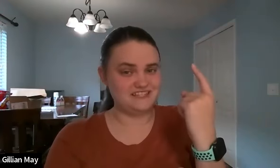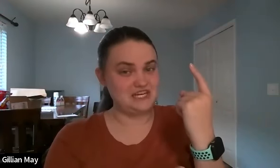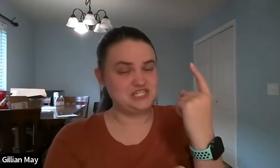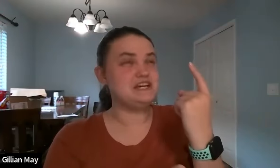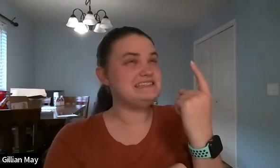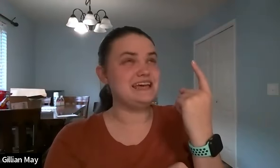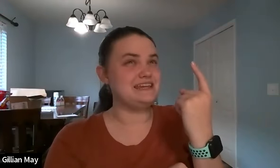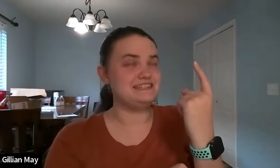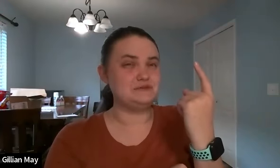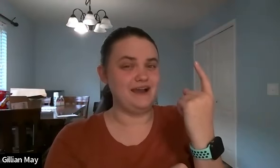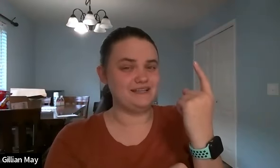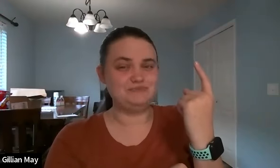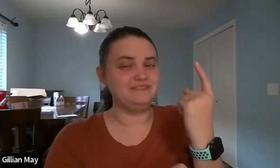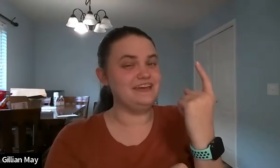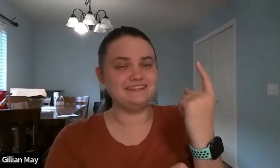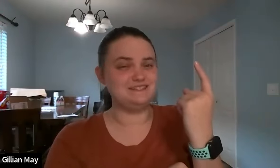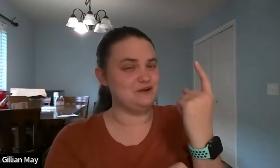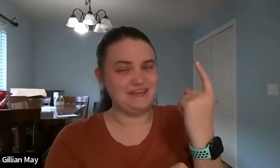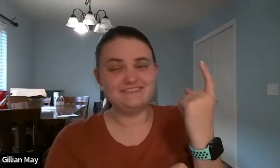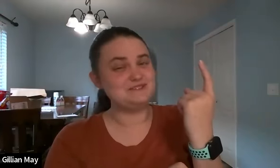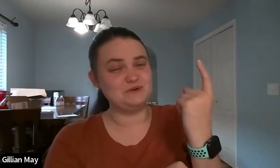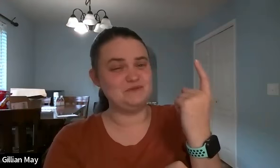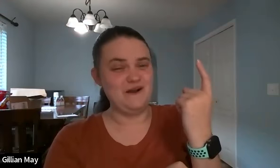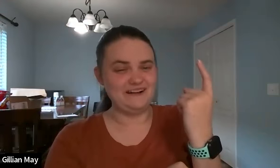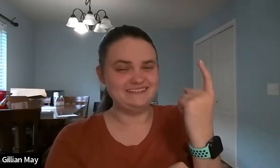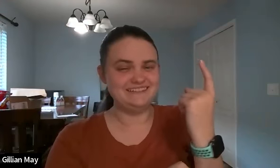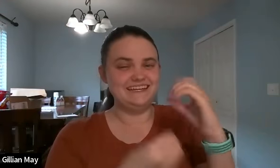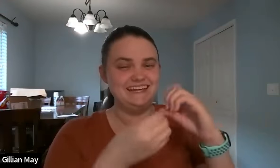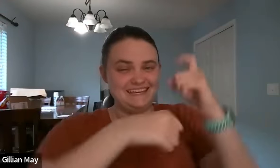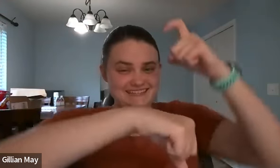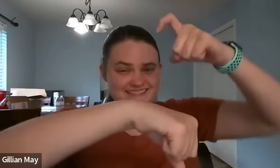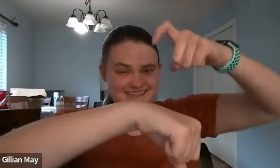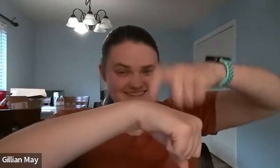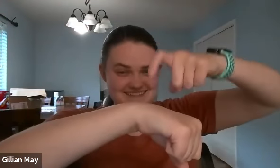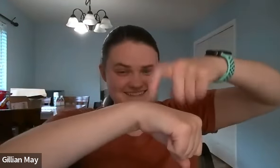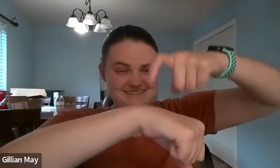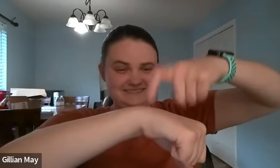I just said it. So guys, please don't get this one wrong, is